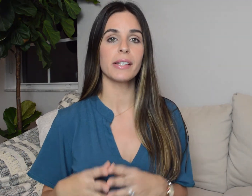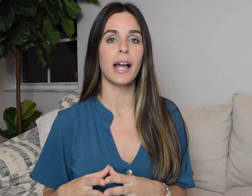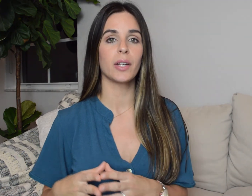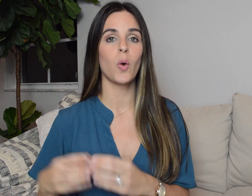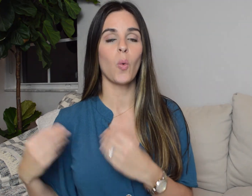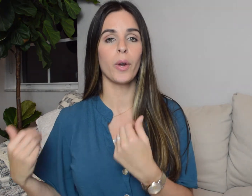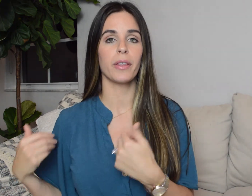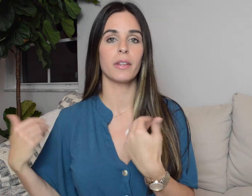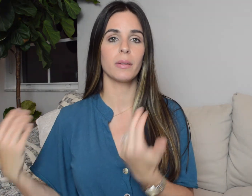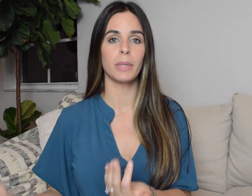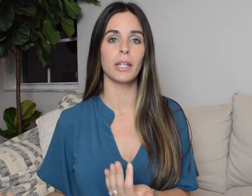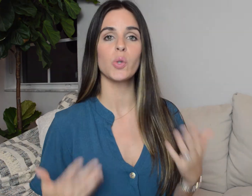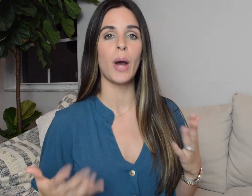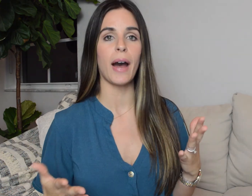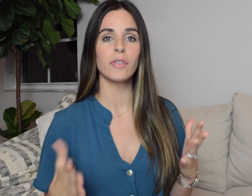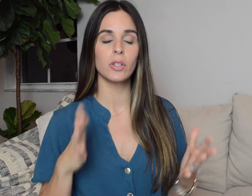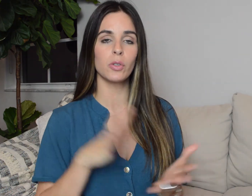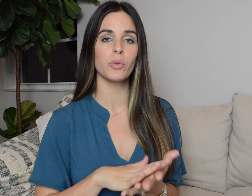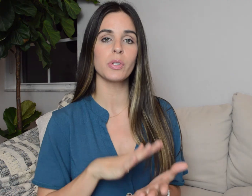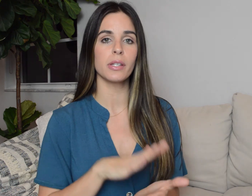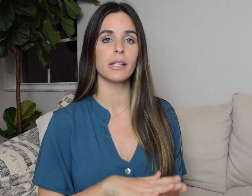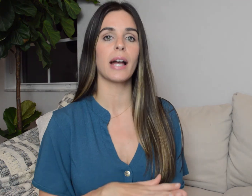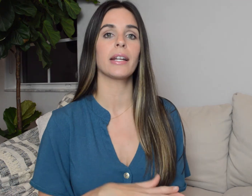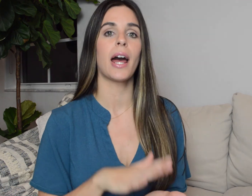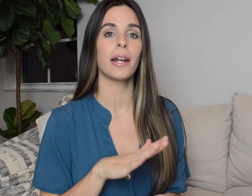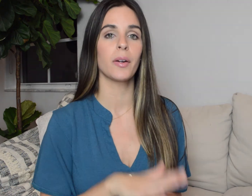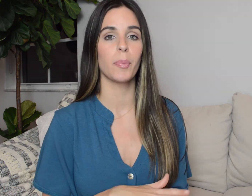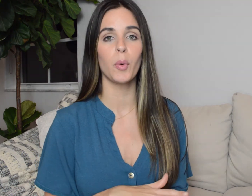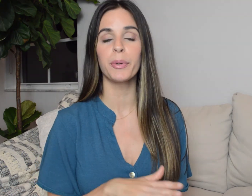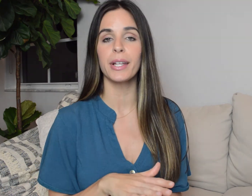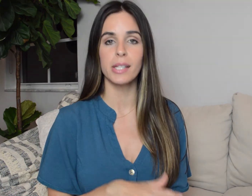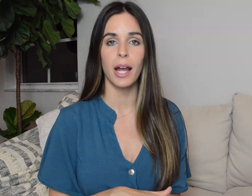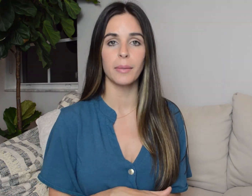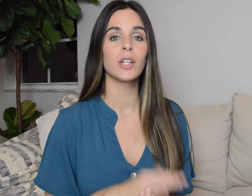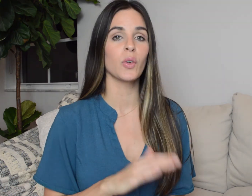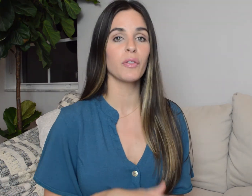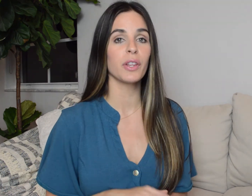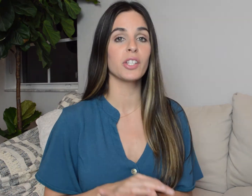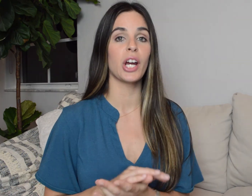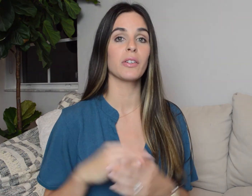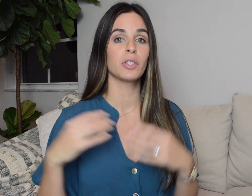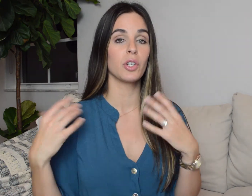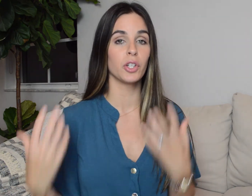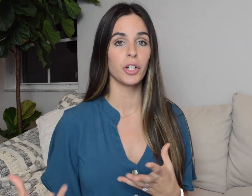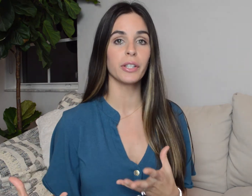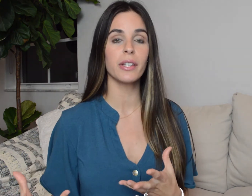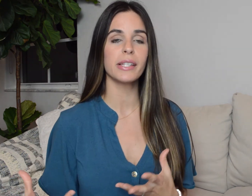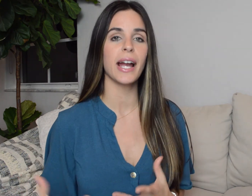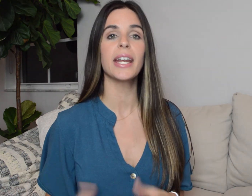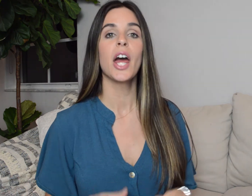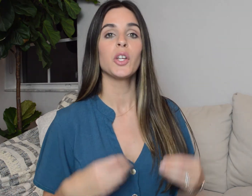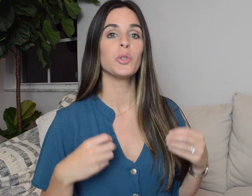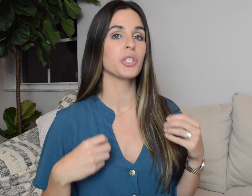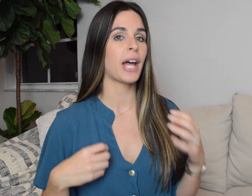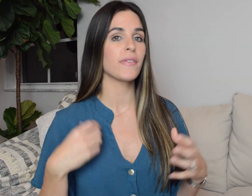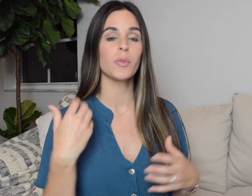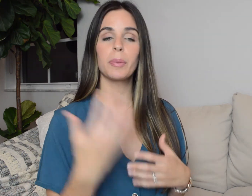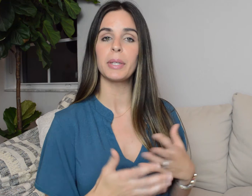sign with the meaning. You have to use the sign at an appropriate time. In order for the child to learn the sign, you just have to repeat